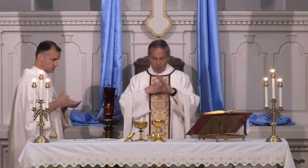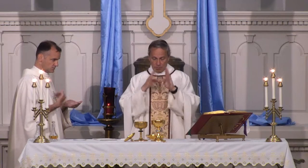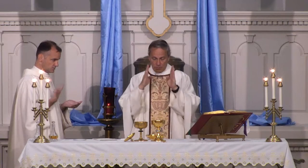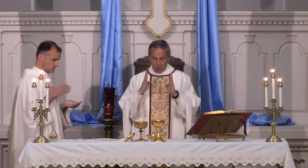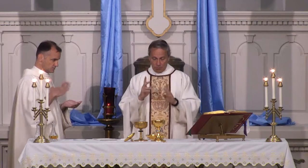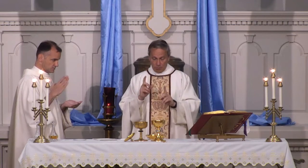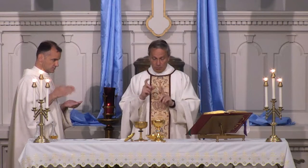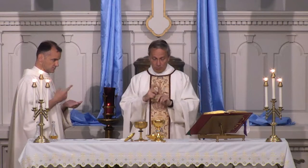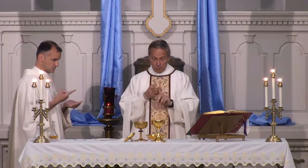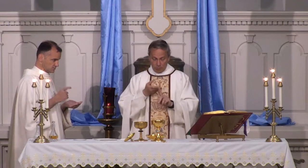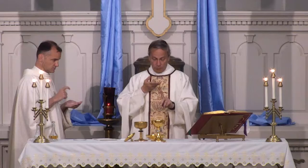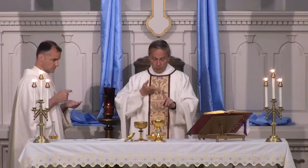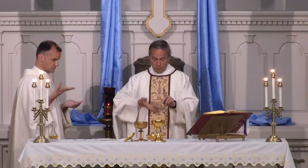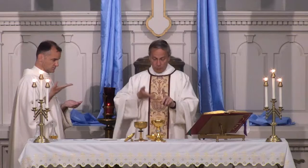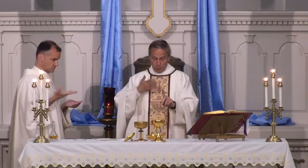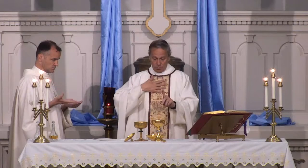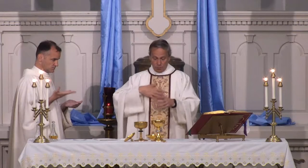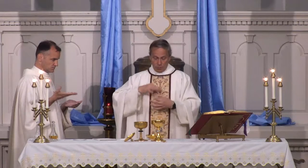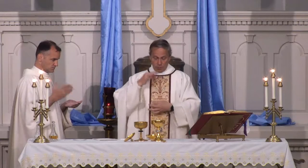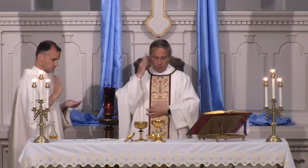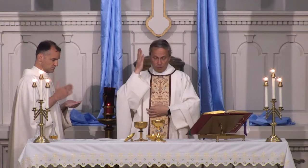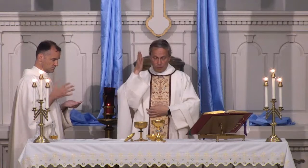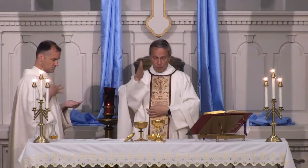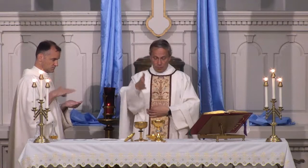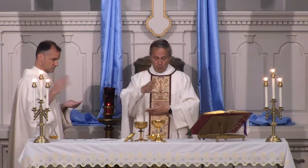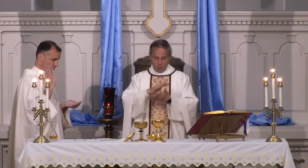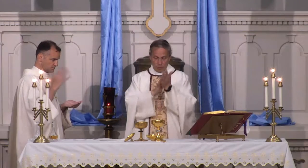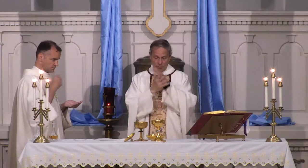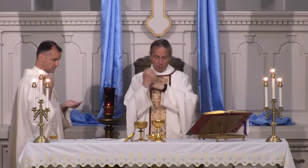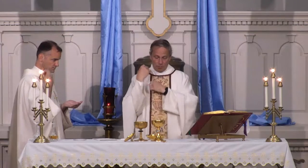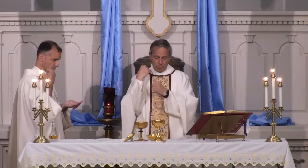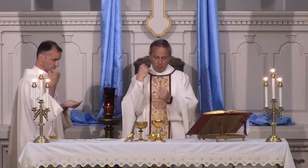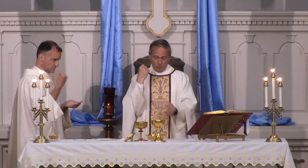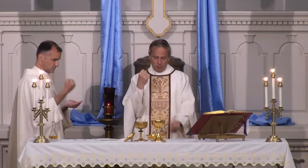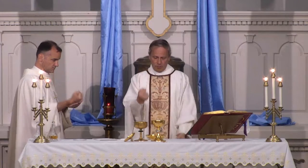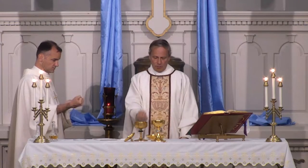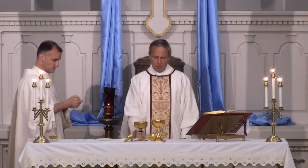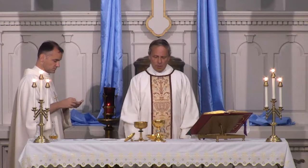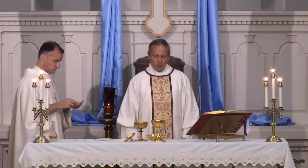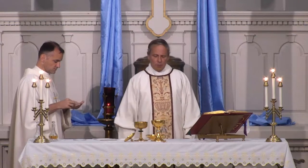roof, but only say the word, and my soul shall be healed.